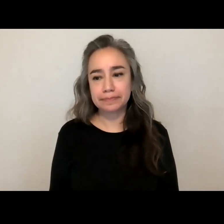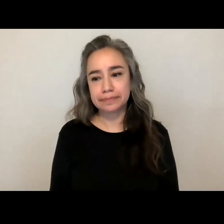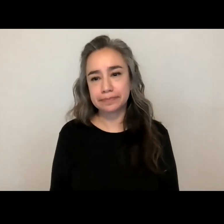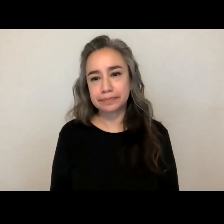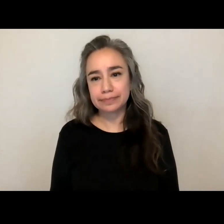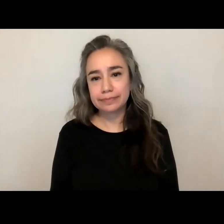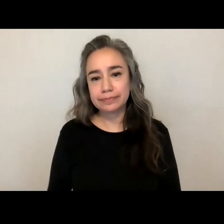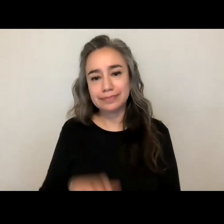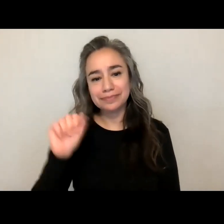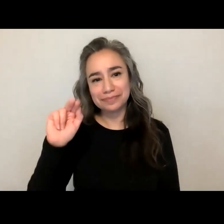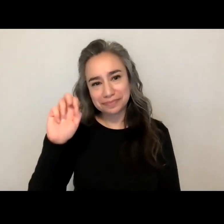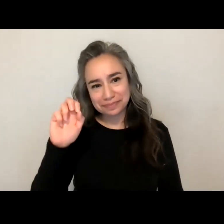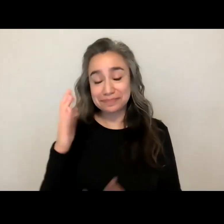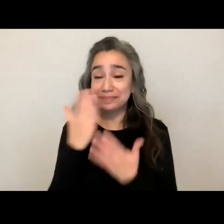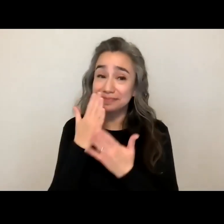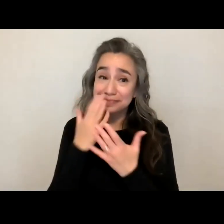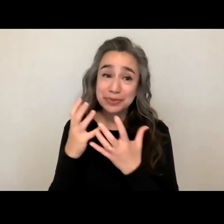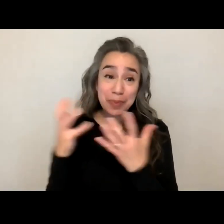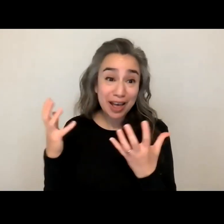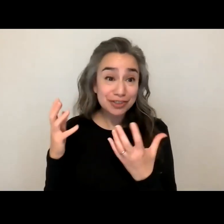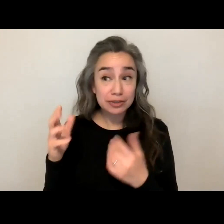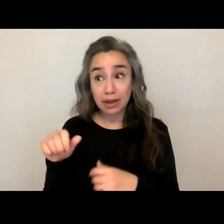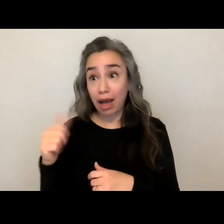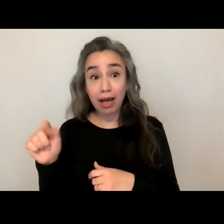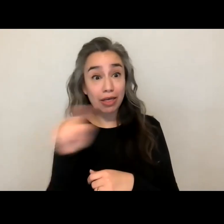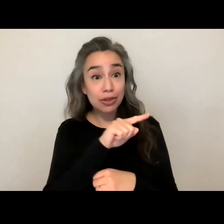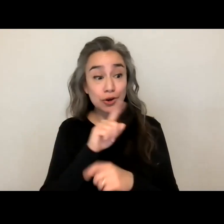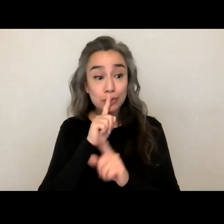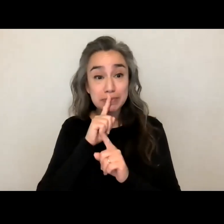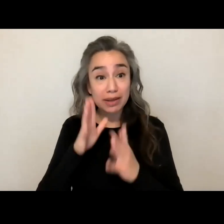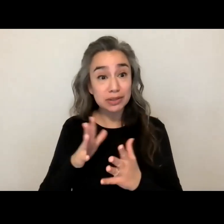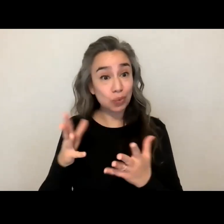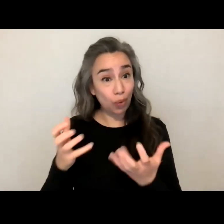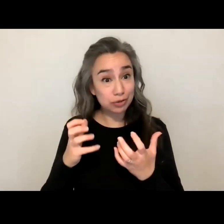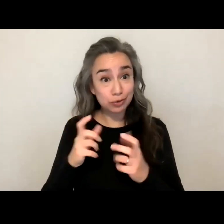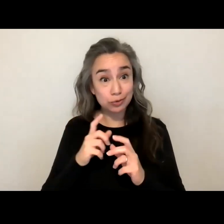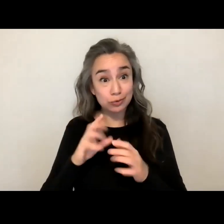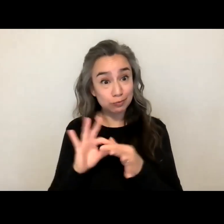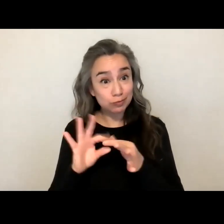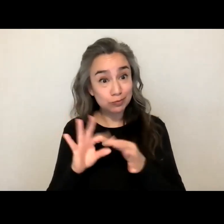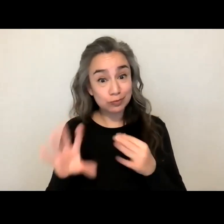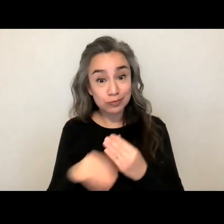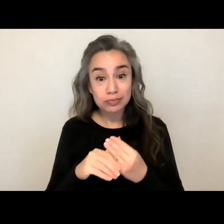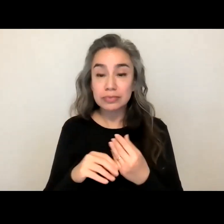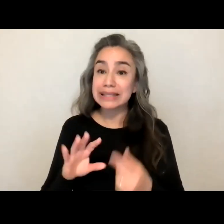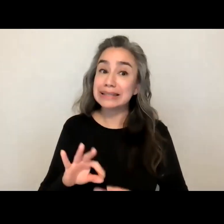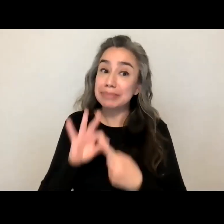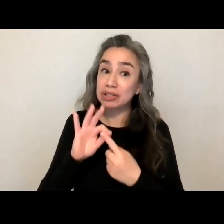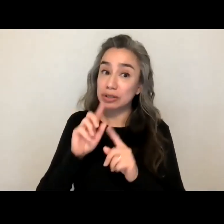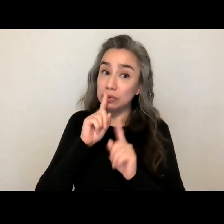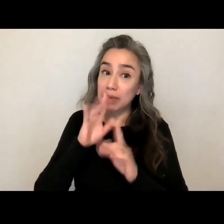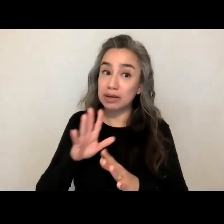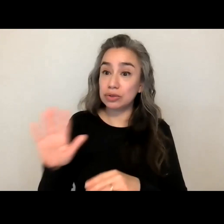Thank you so much. Any other respondents want to take that on? And I'm particularly curious in getting respondents' views on